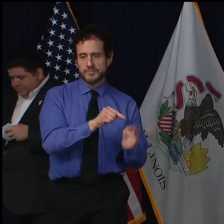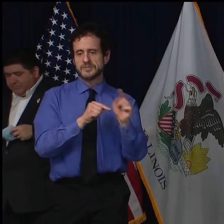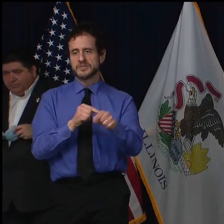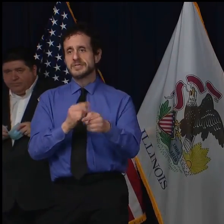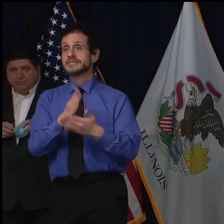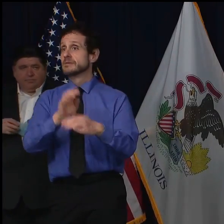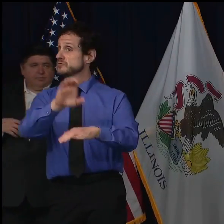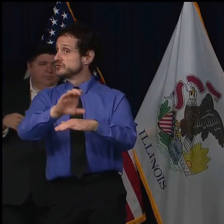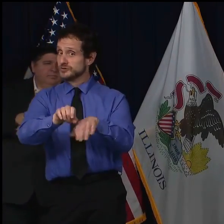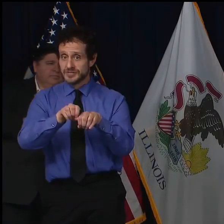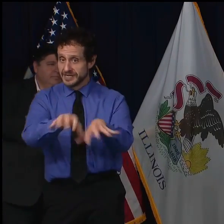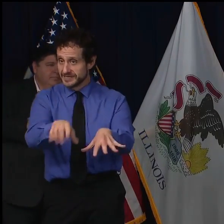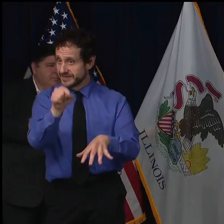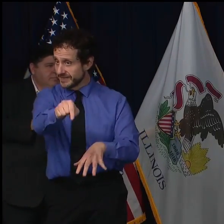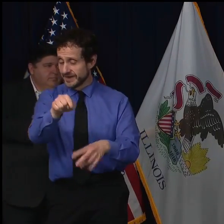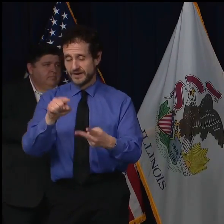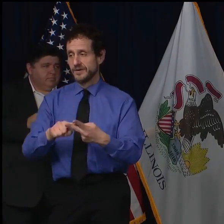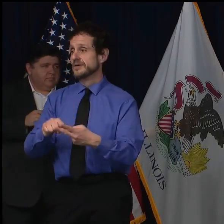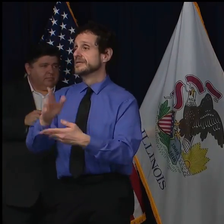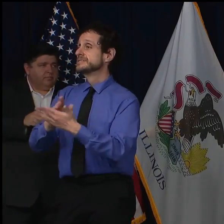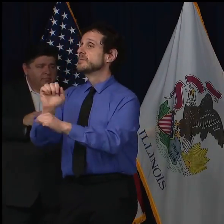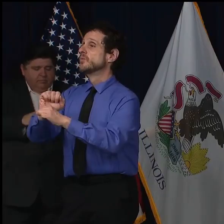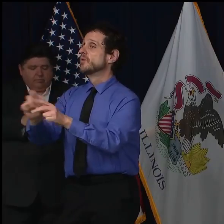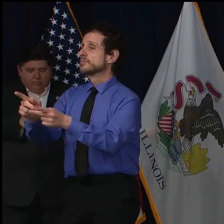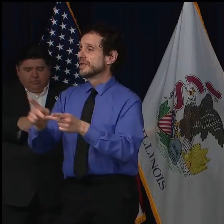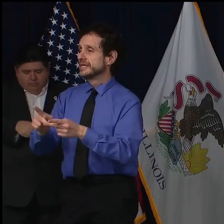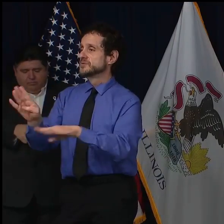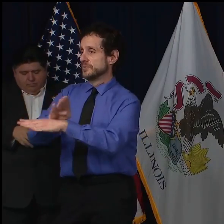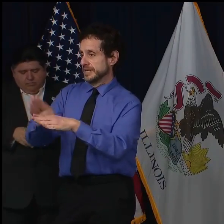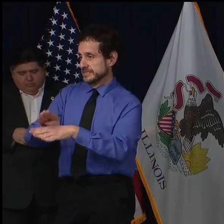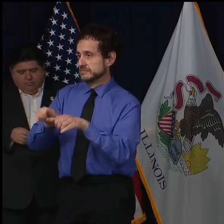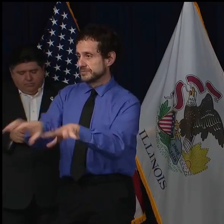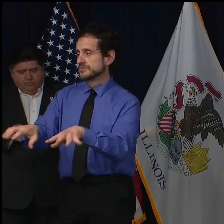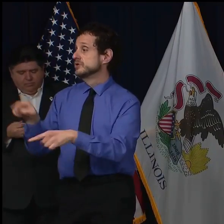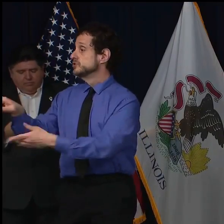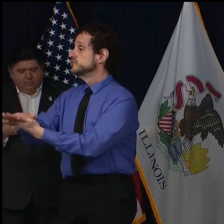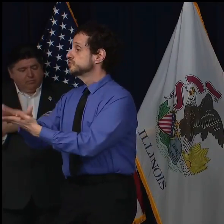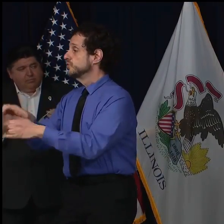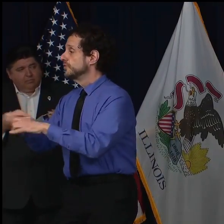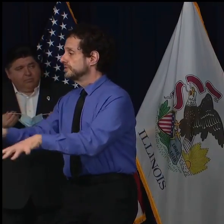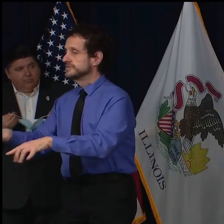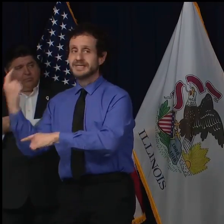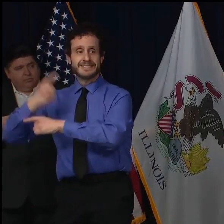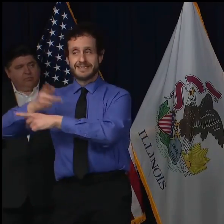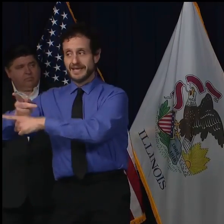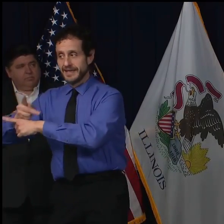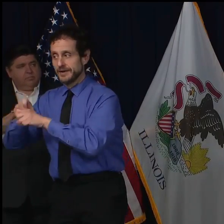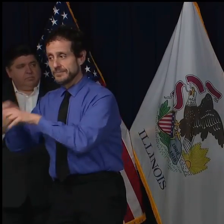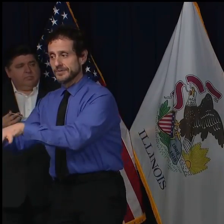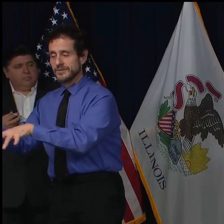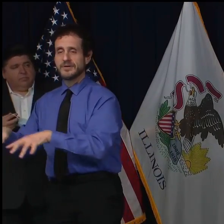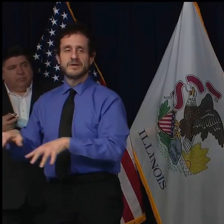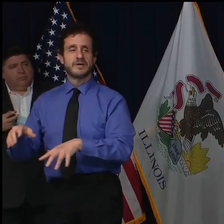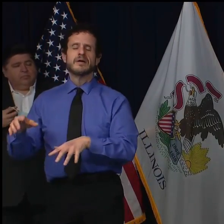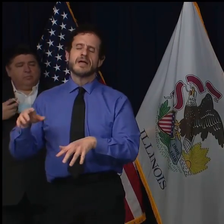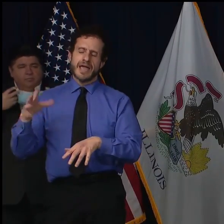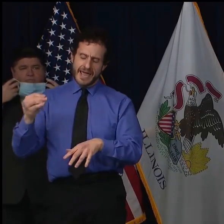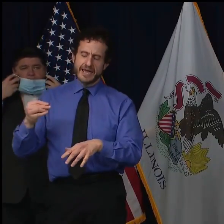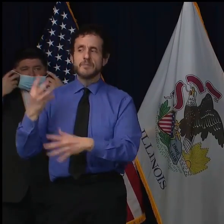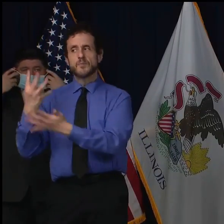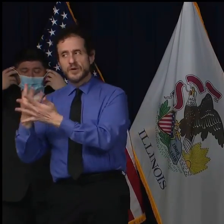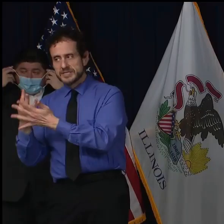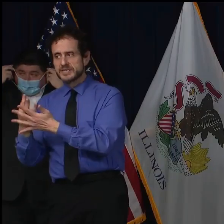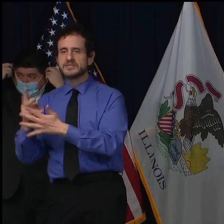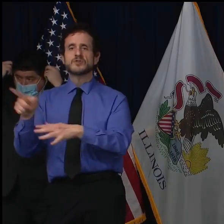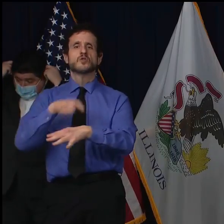in churches, we're talking about workplaces, we're talking about schools, daycares, also, of course, long-term care facilities,